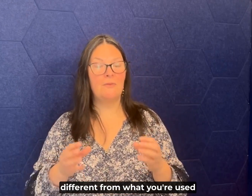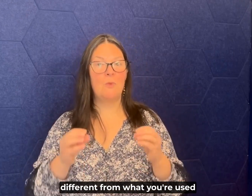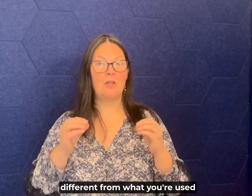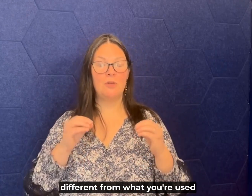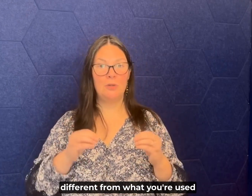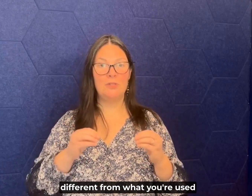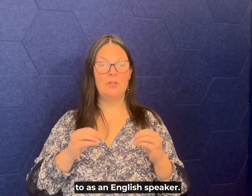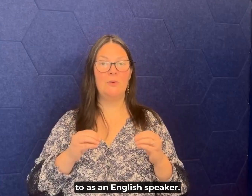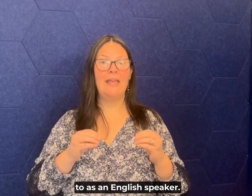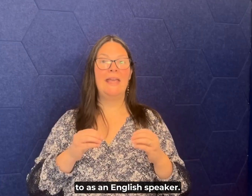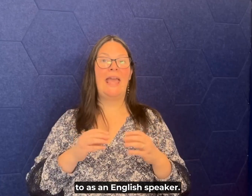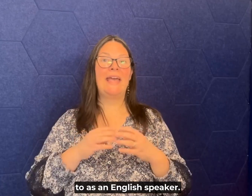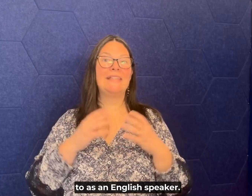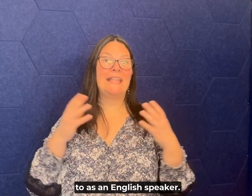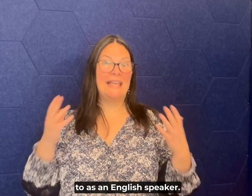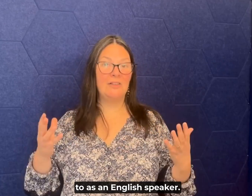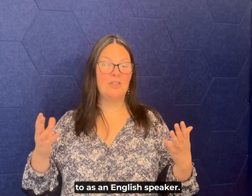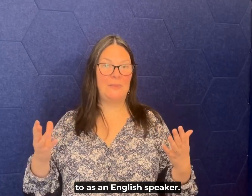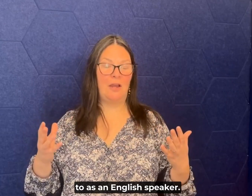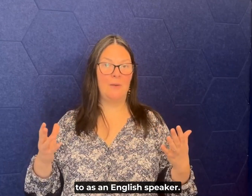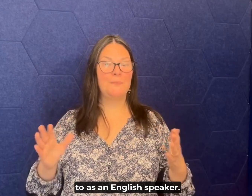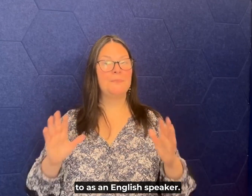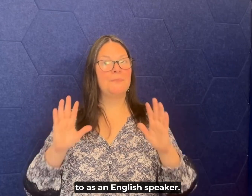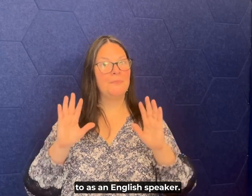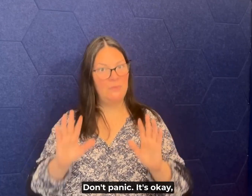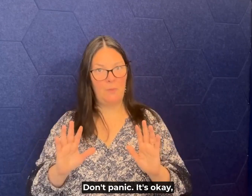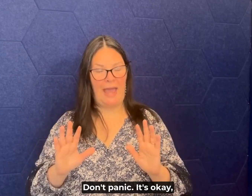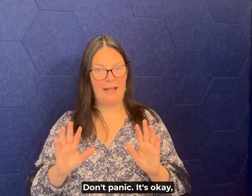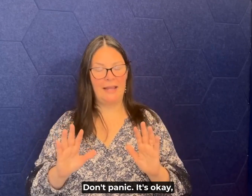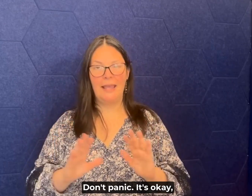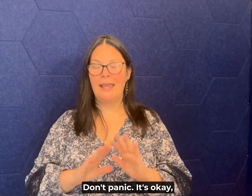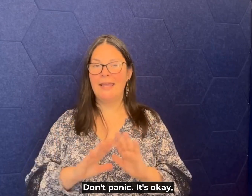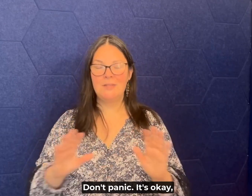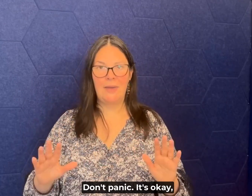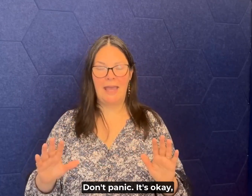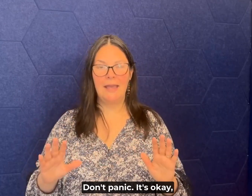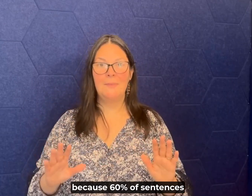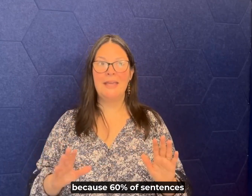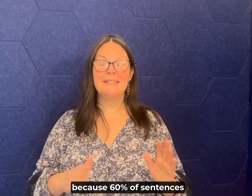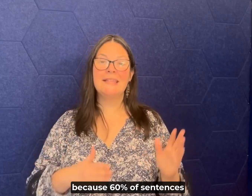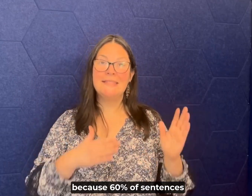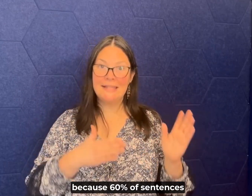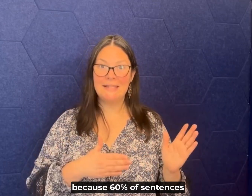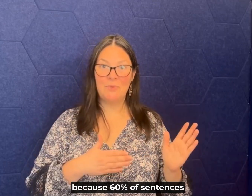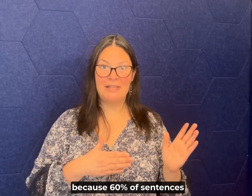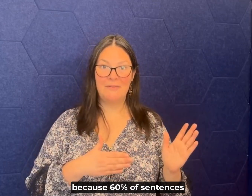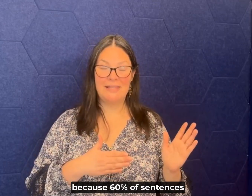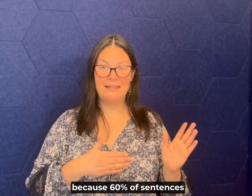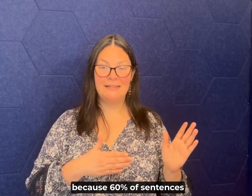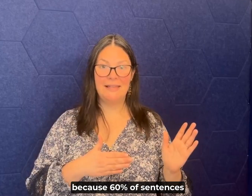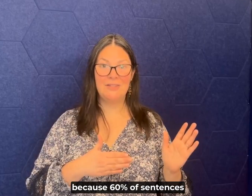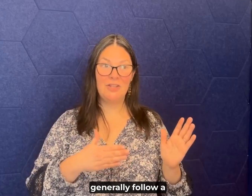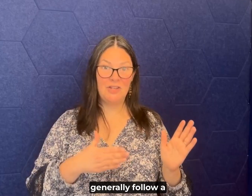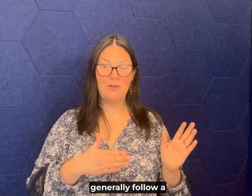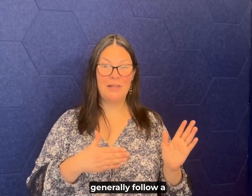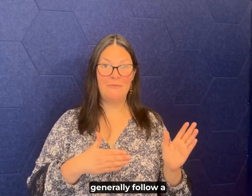you're used to as an English speaker. Don't panic. It's okay because 60% of sentences generally follow